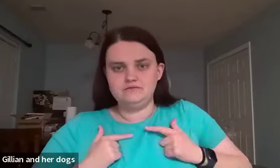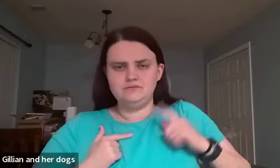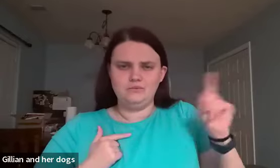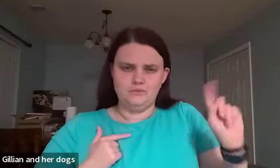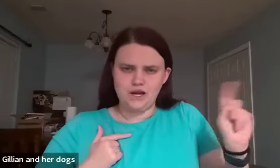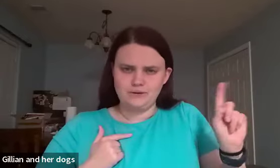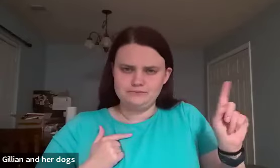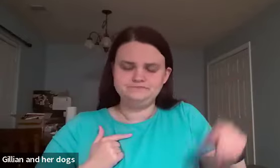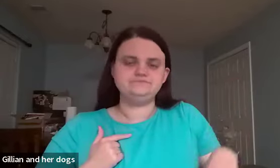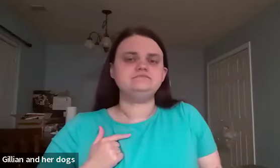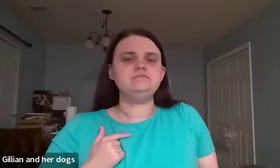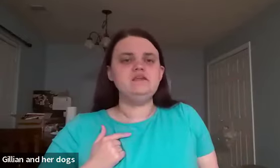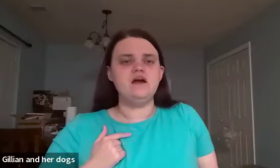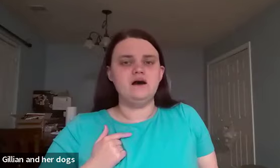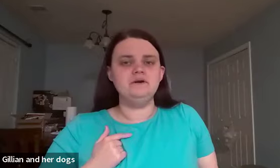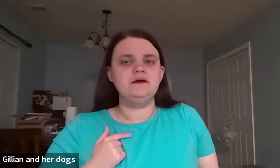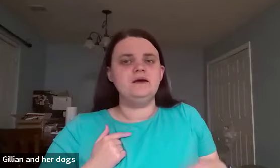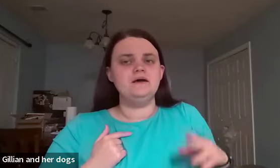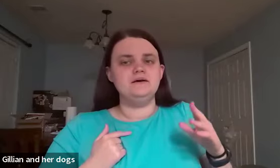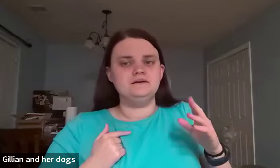Live, where. Um,